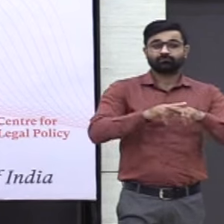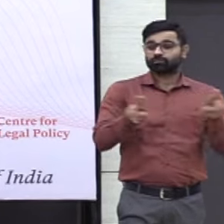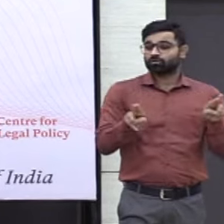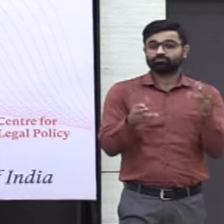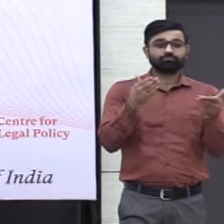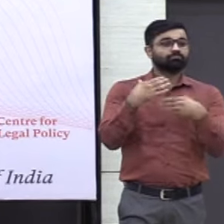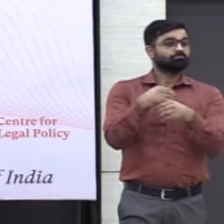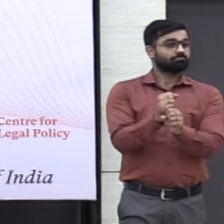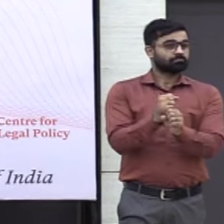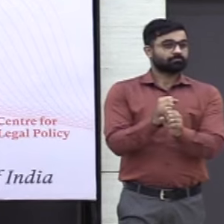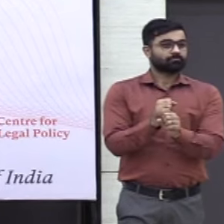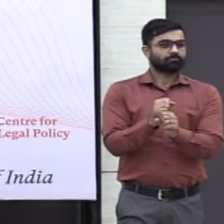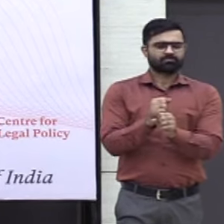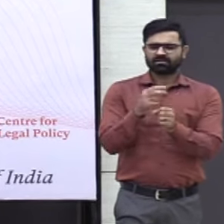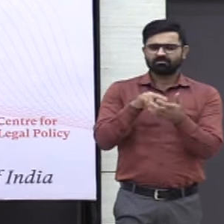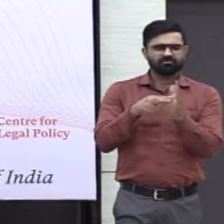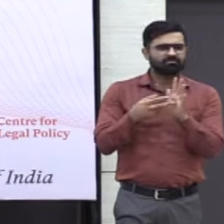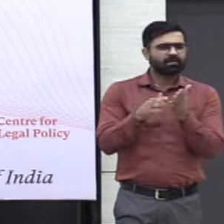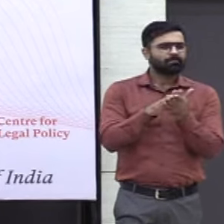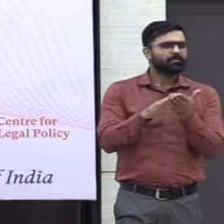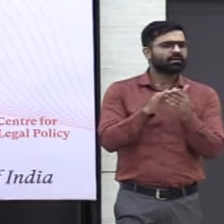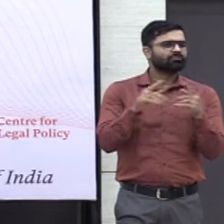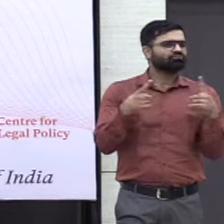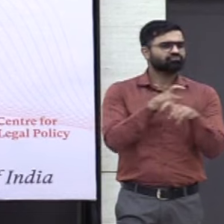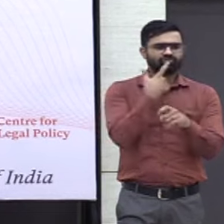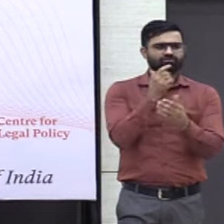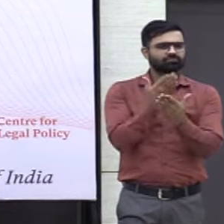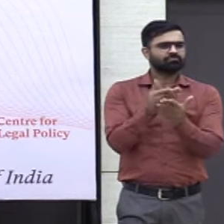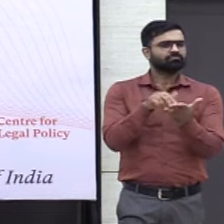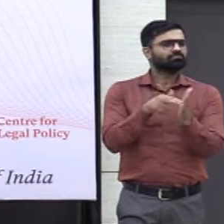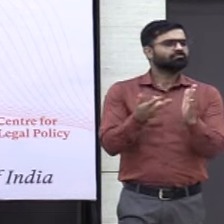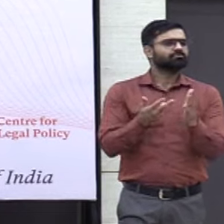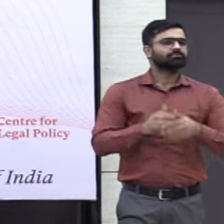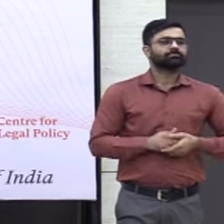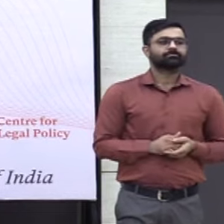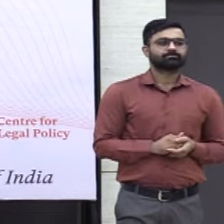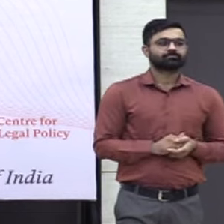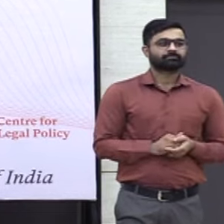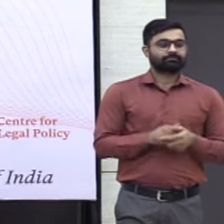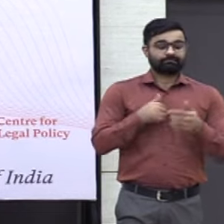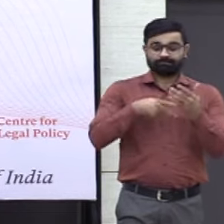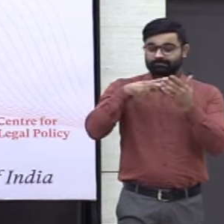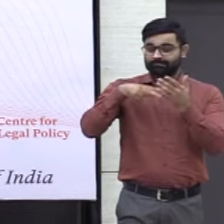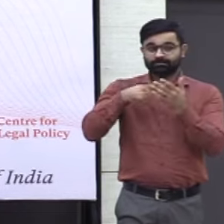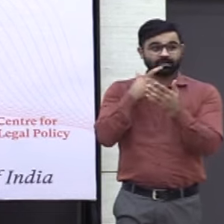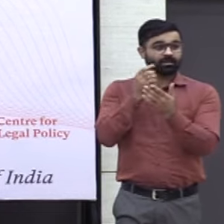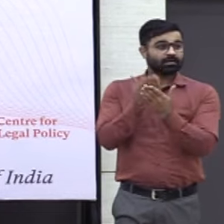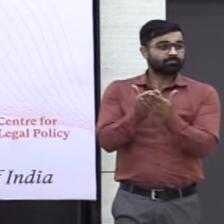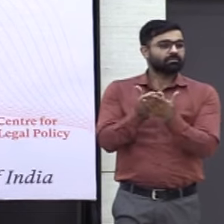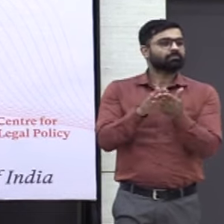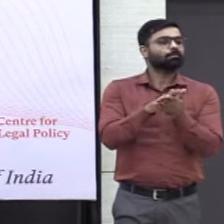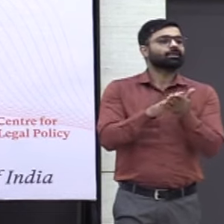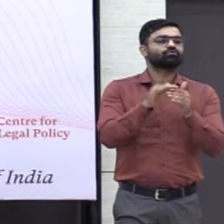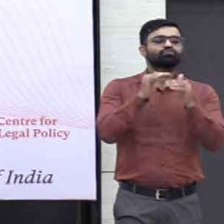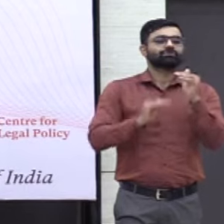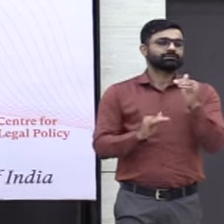been made. Now, what do you mean by a reasonable complaint? If you read a complaint, it'll always be reasonable